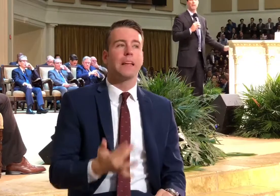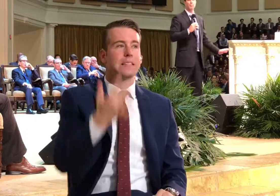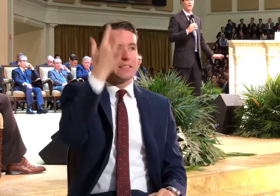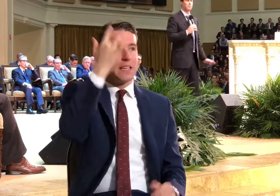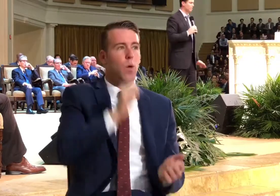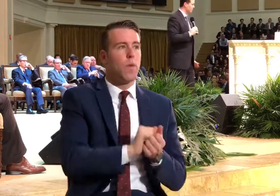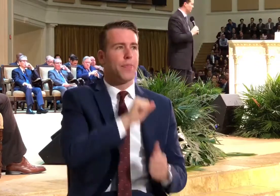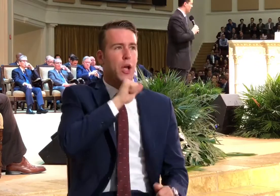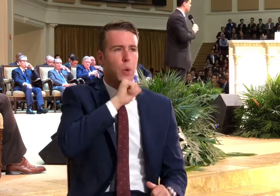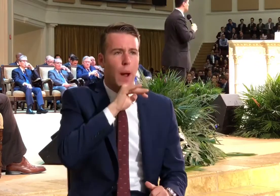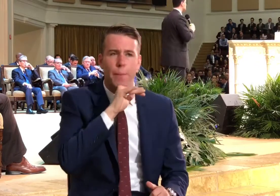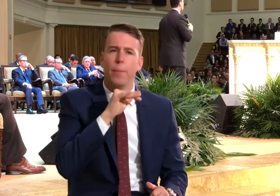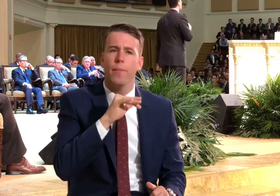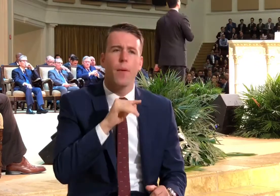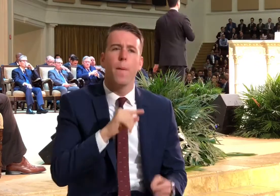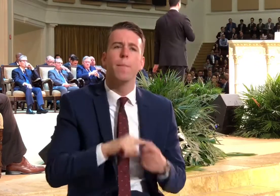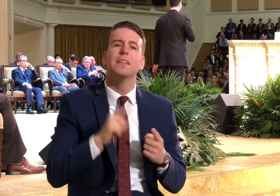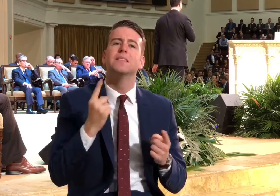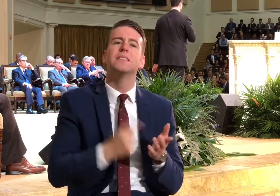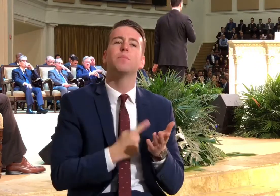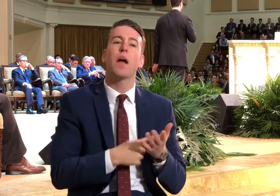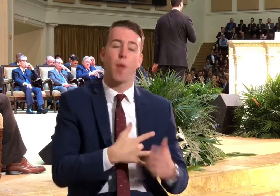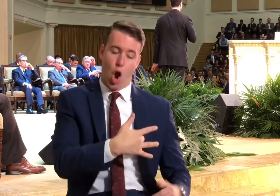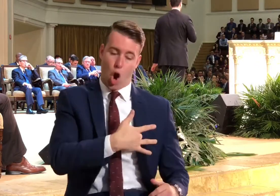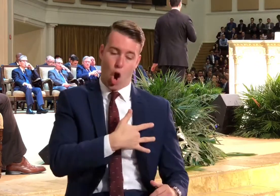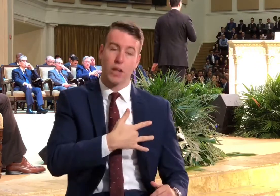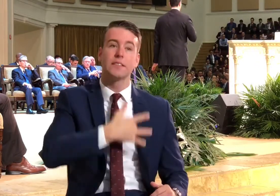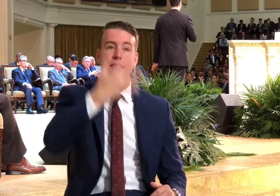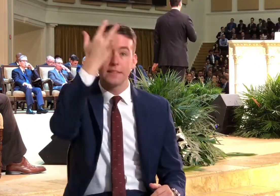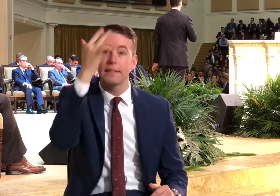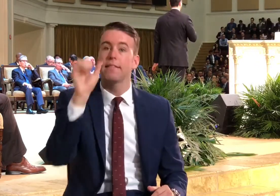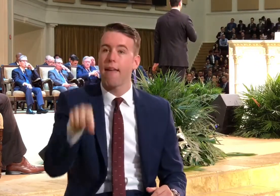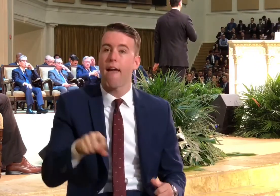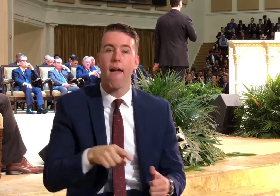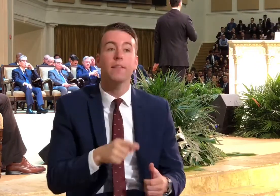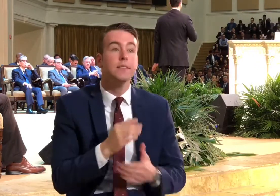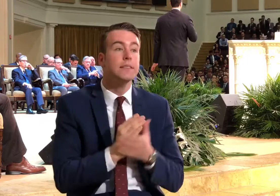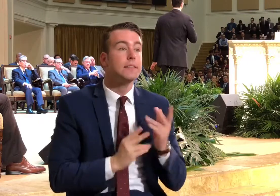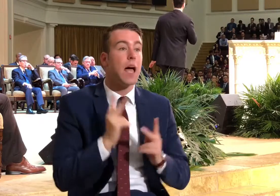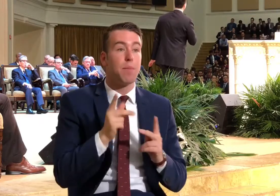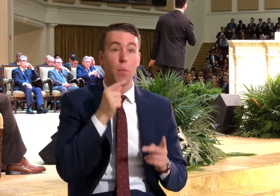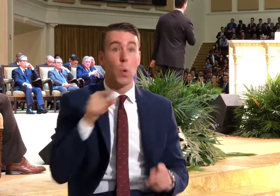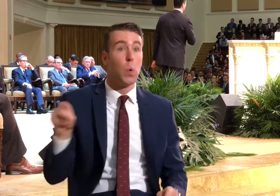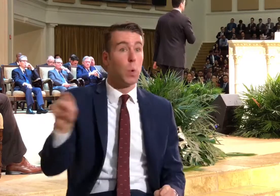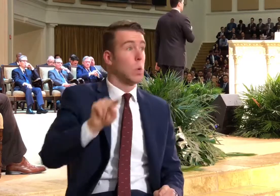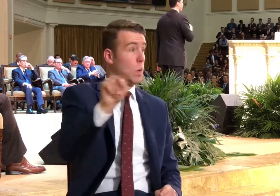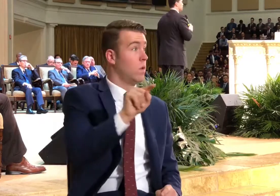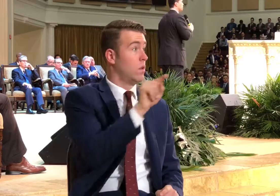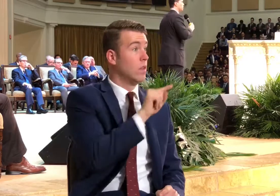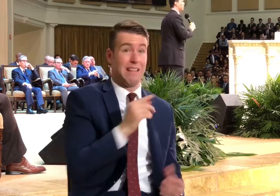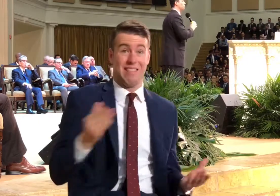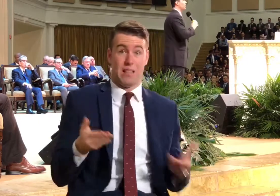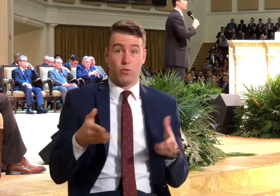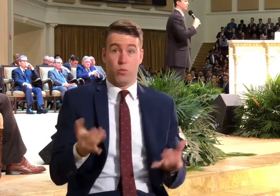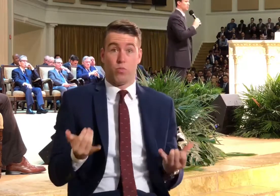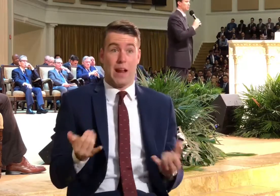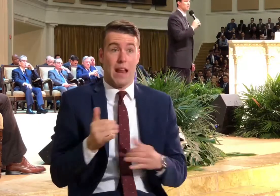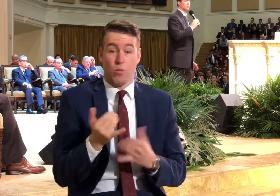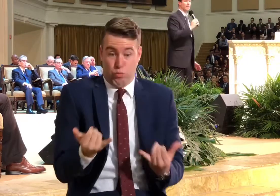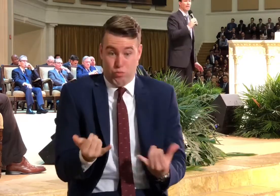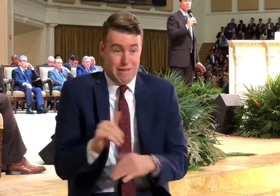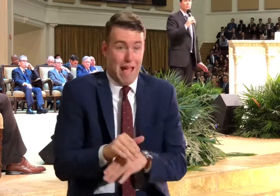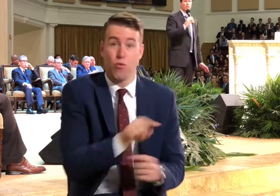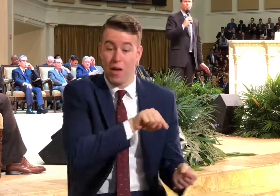sense, but sometimes it's heart sick. There are people in this room right now that you have come to know